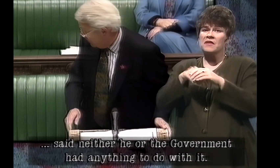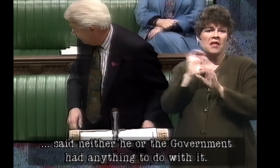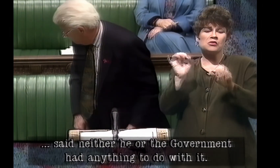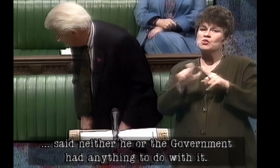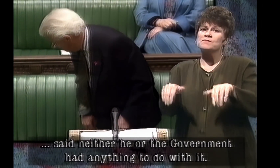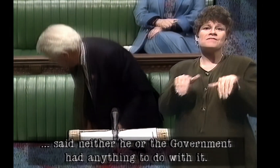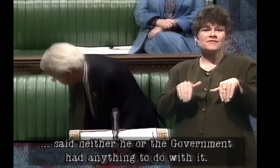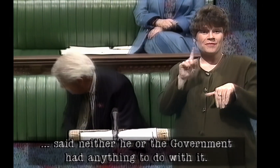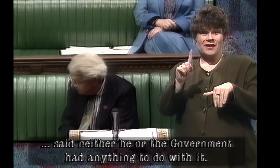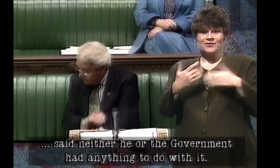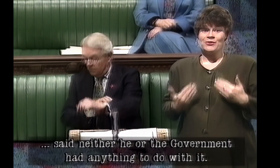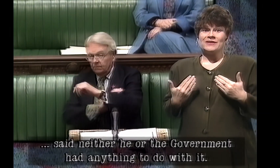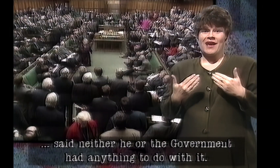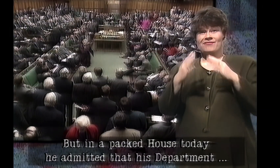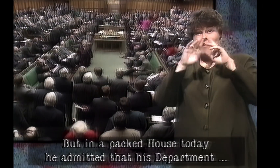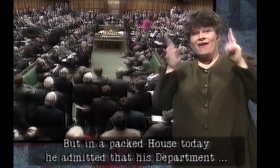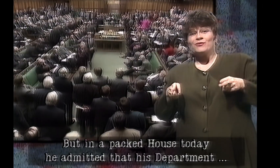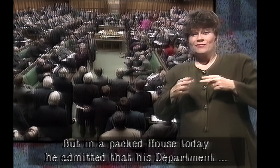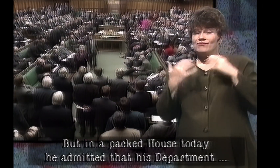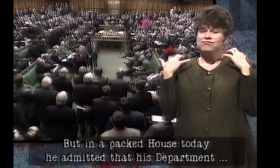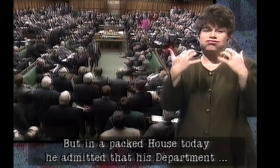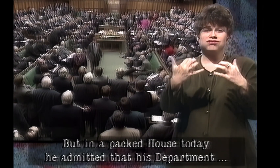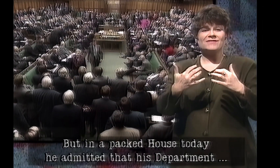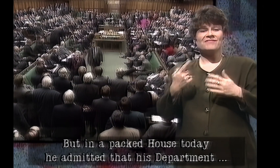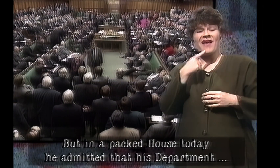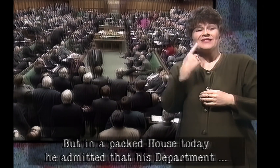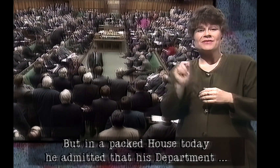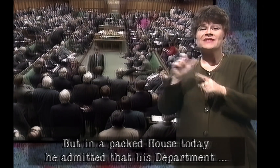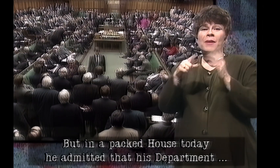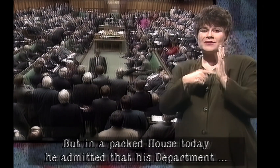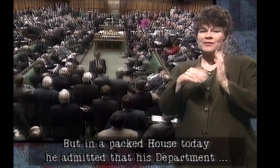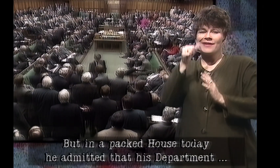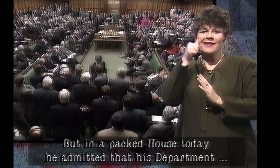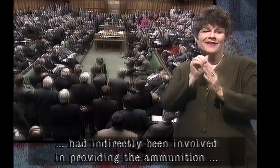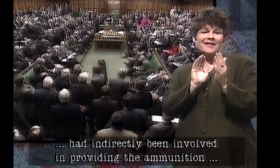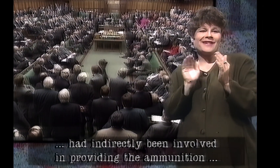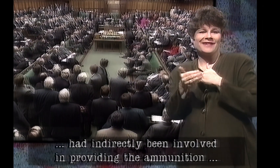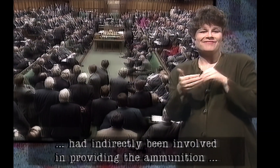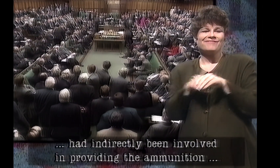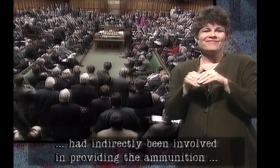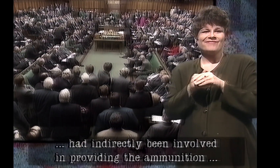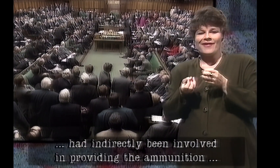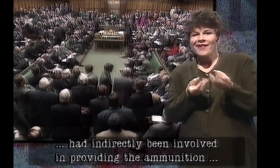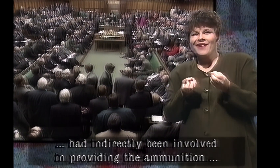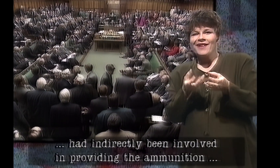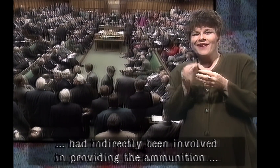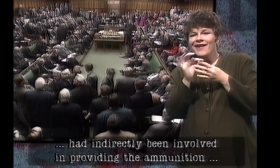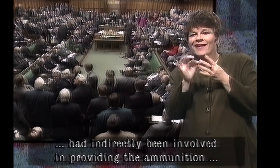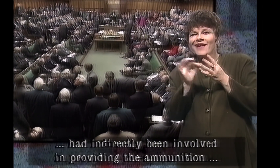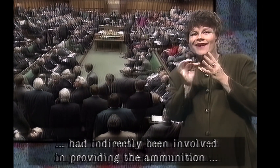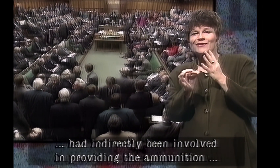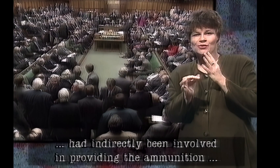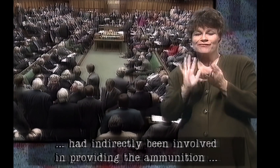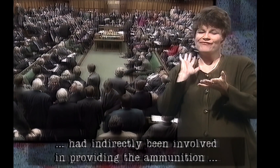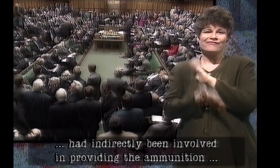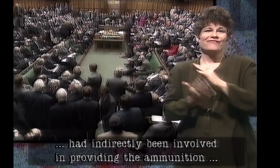it. But in front of a packed House today, he admitted that his department had, albeit indirectly, been involved